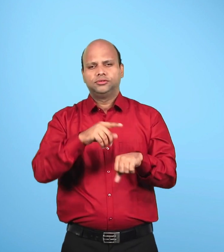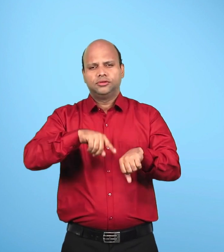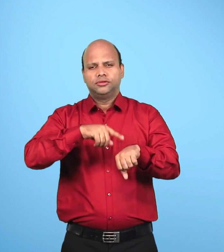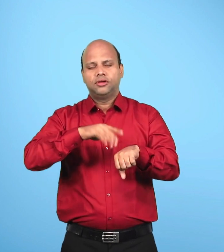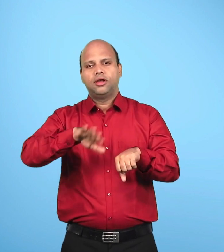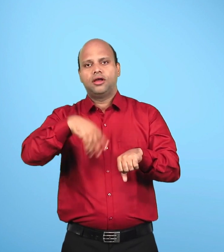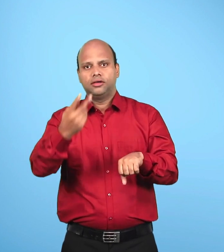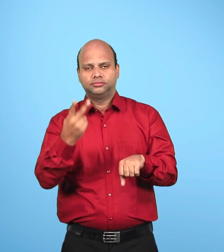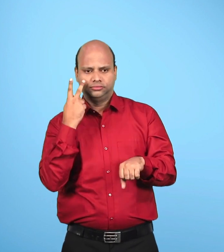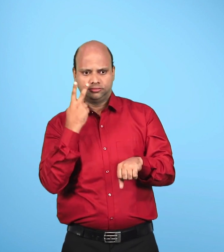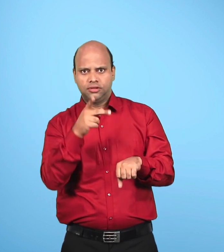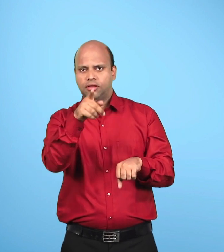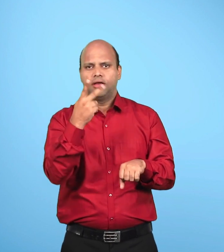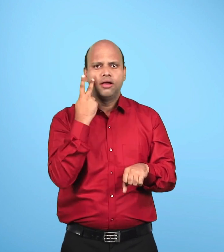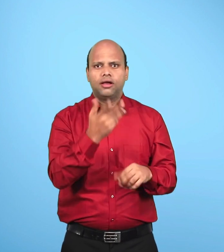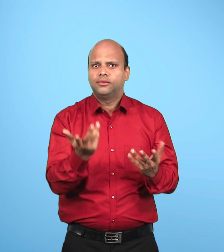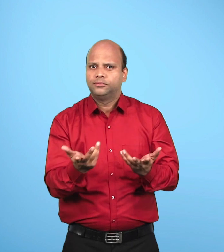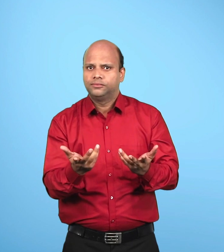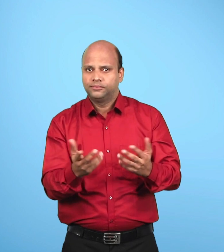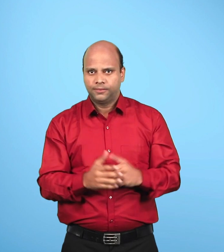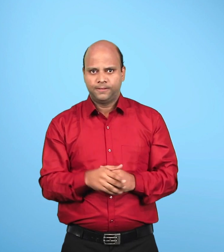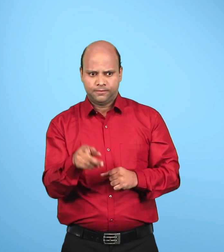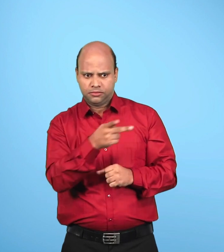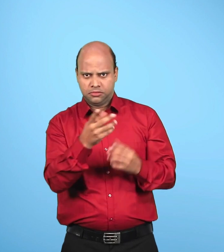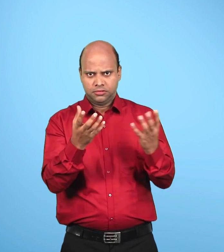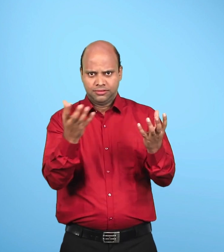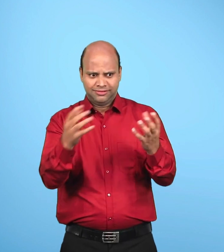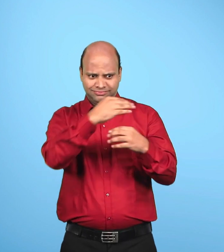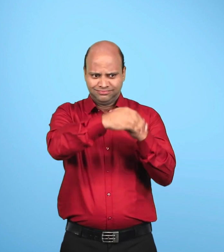hours. What do you see? Do you notice any